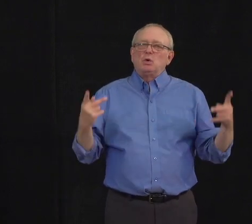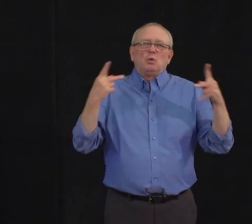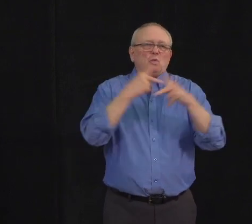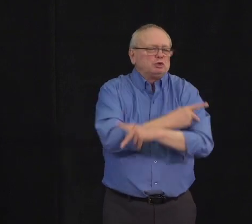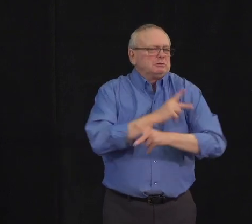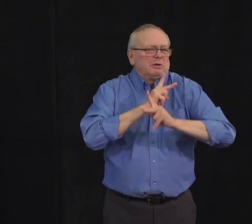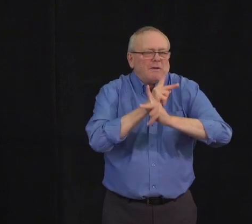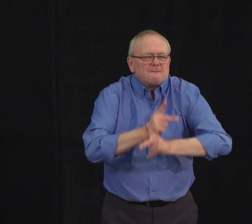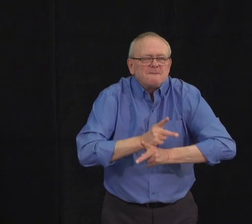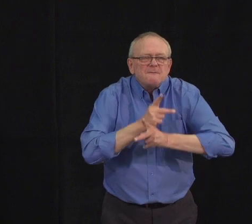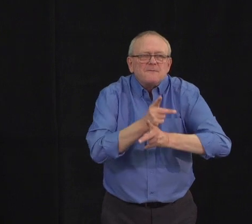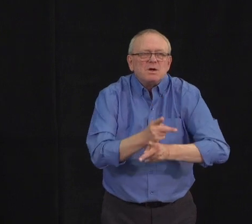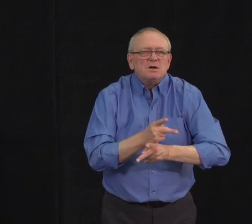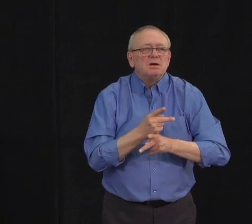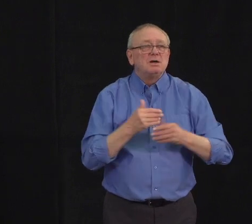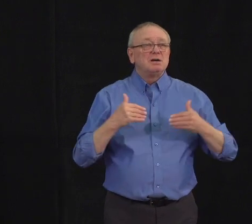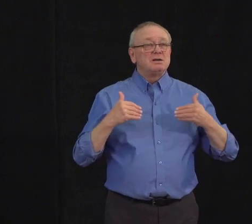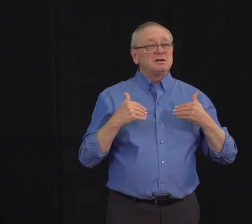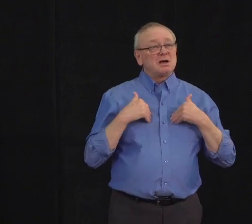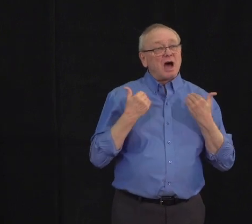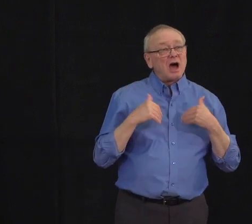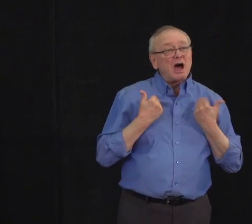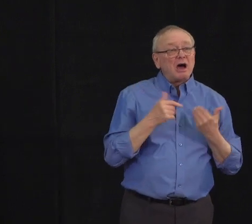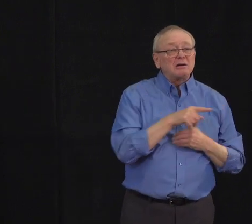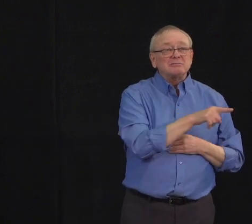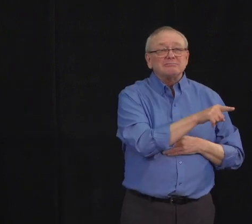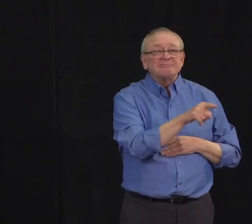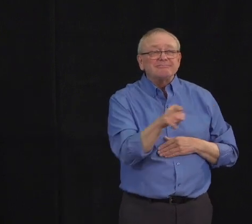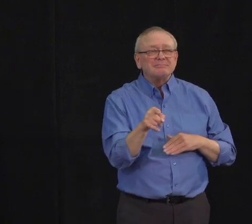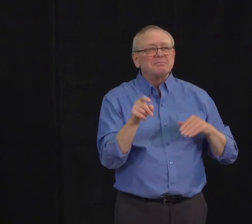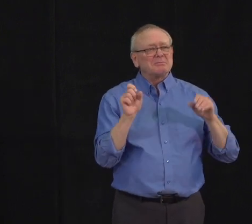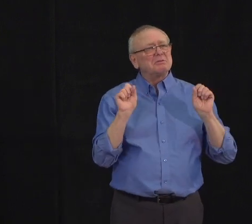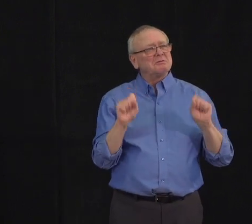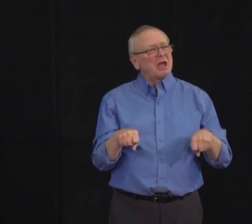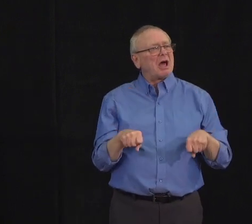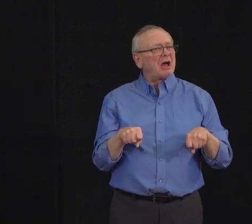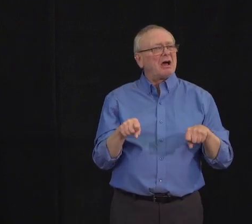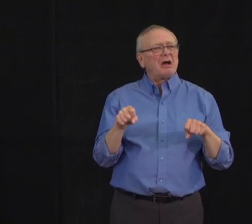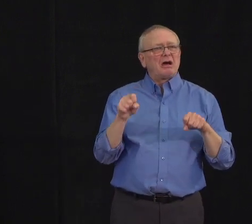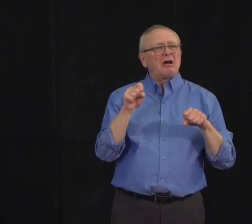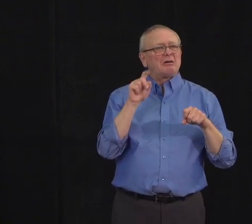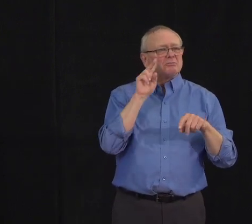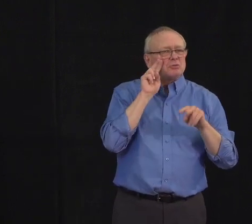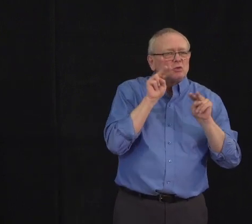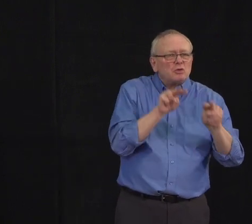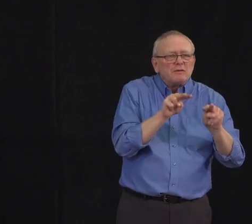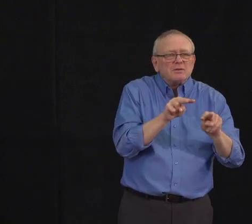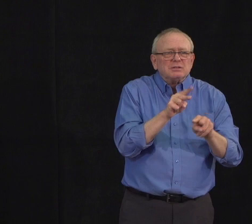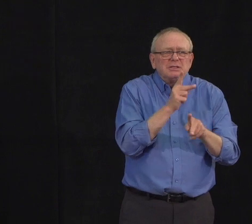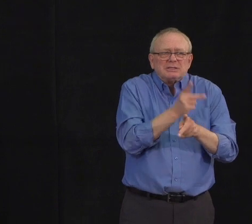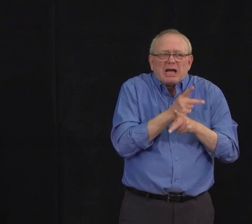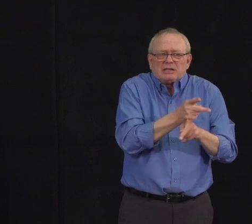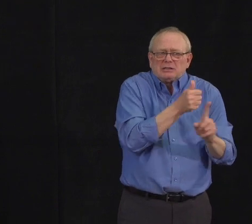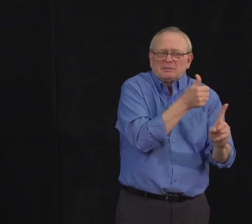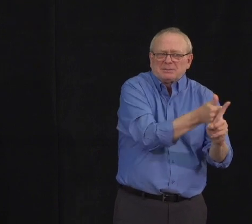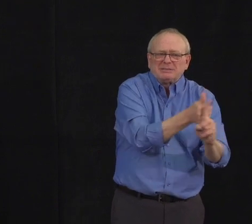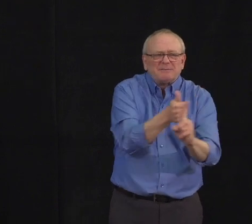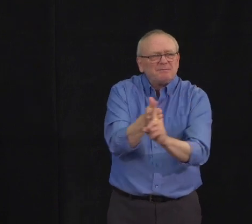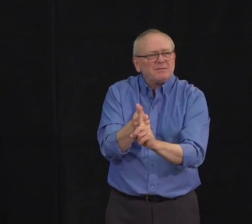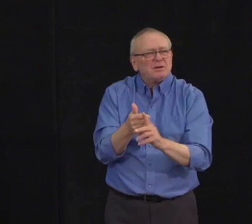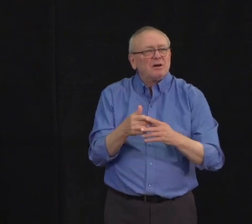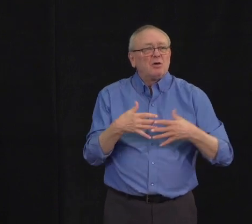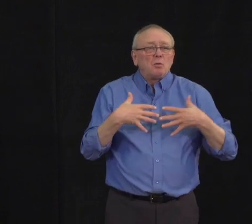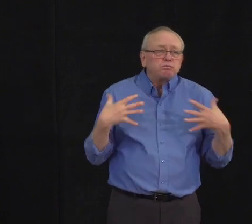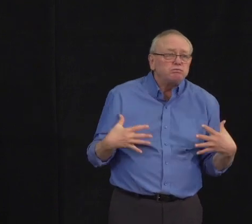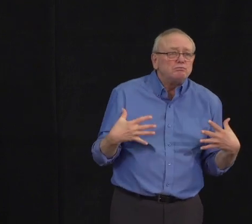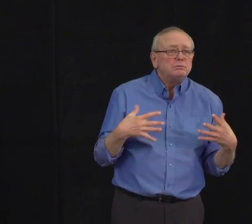smoking, obesity, high blood pressure, and diabetes are all conditions where supports and management options are available to